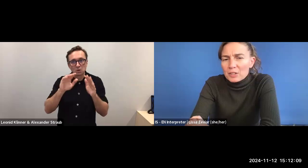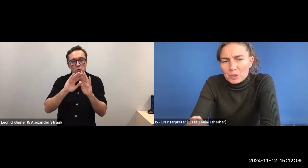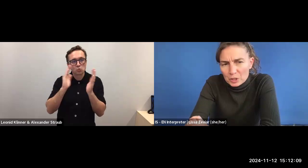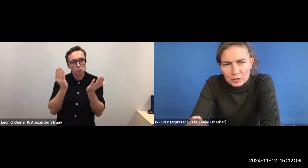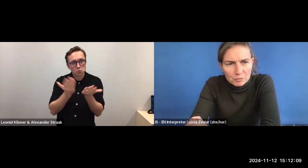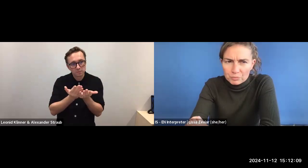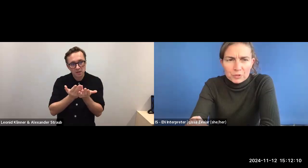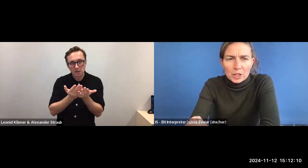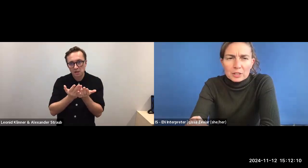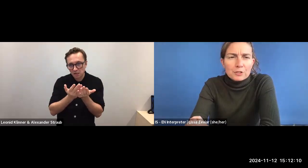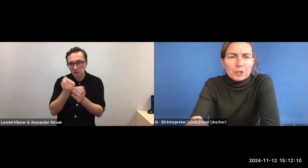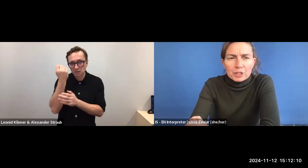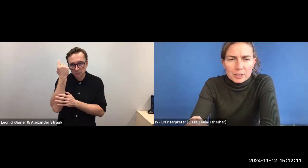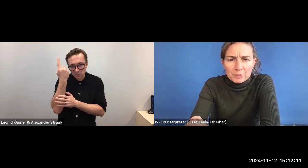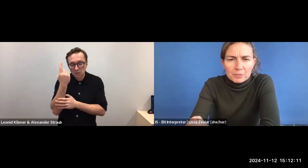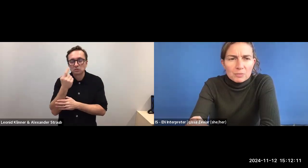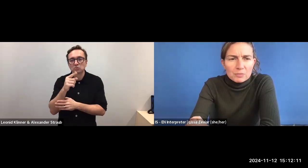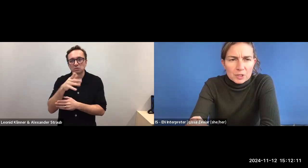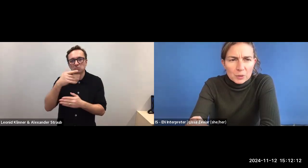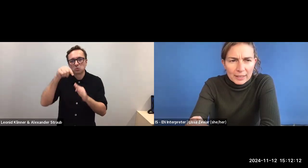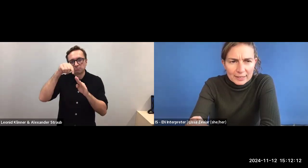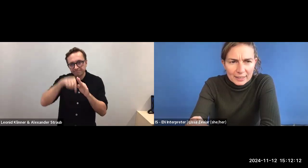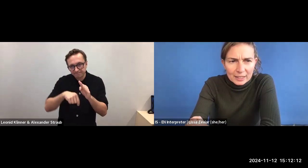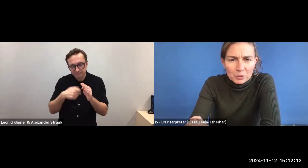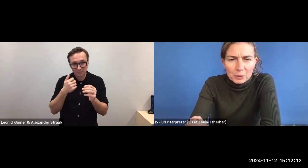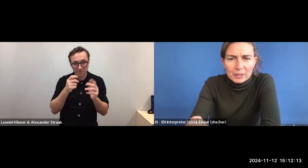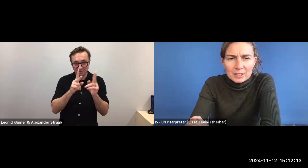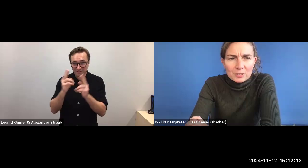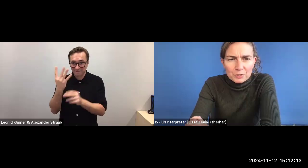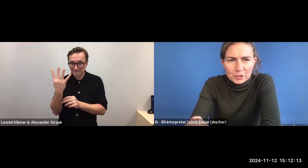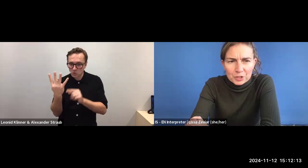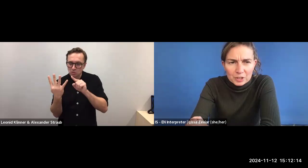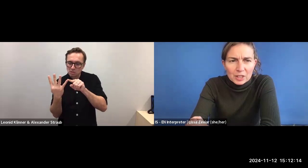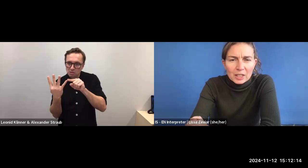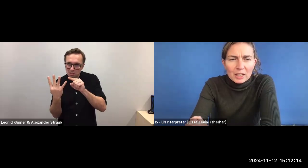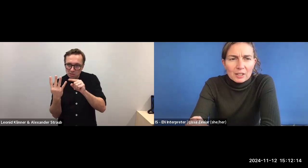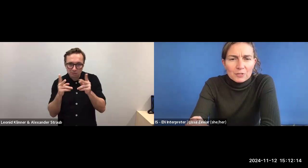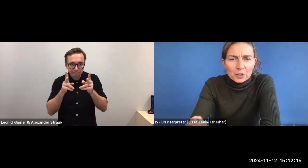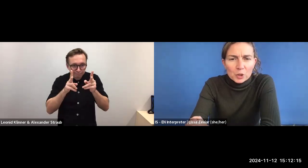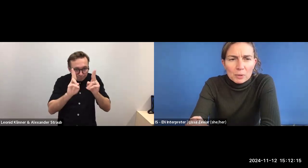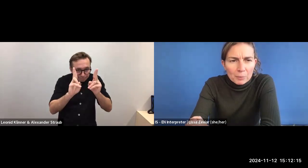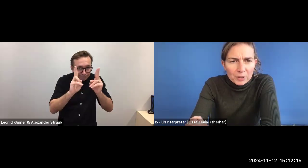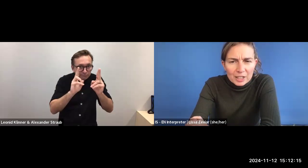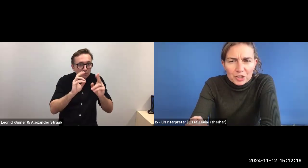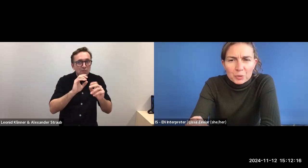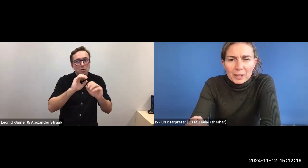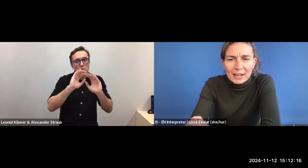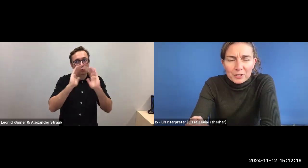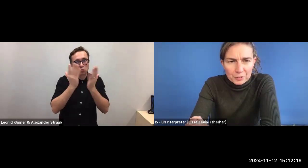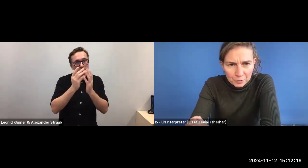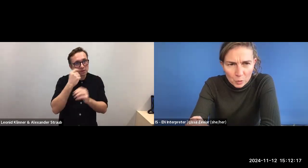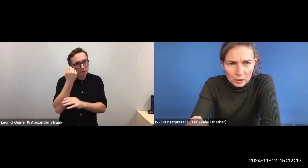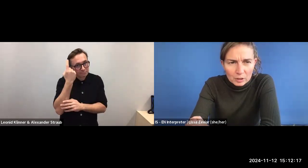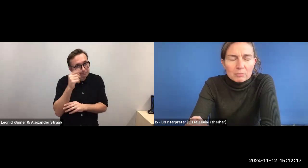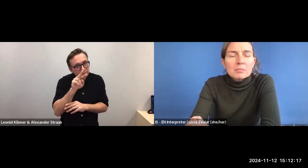it depended, we could test different grids. So like I said, here we went first for the global comprehension, we